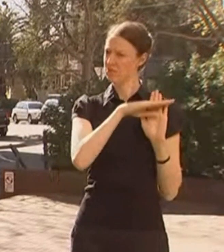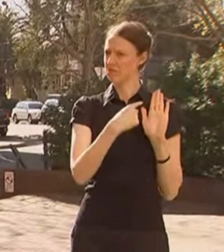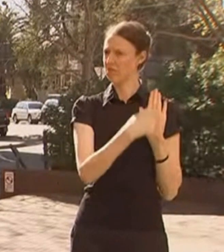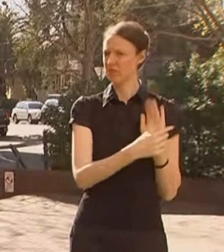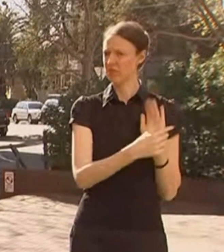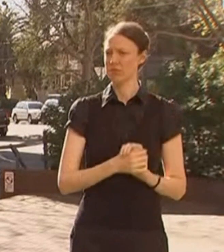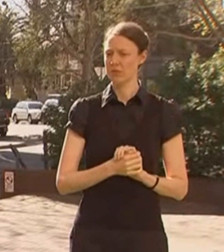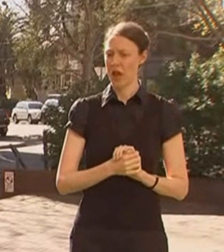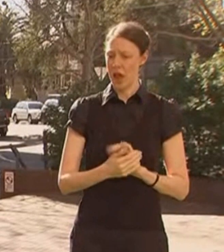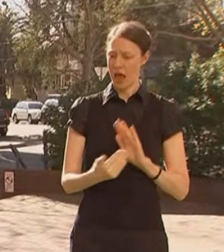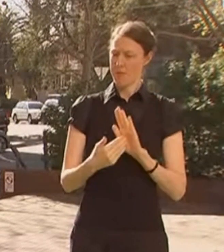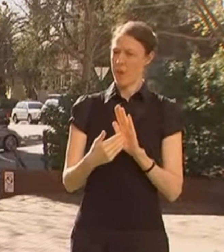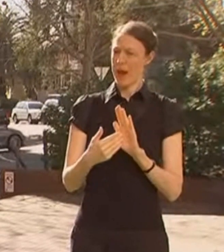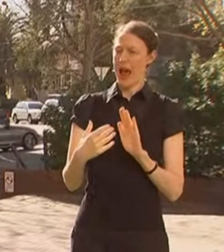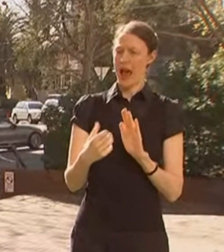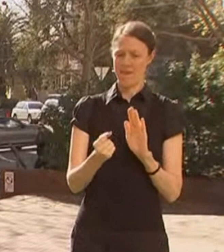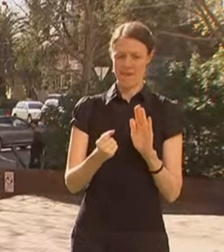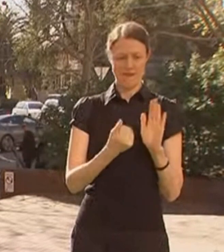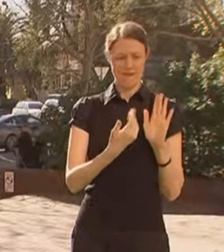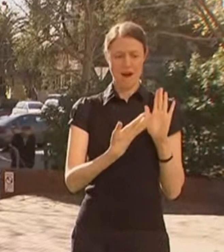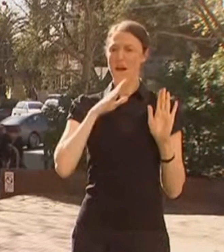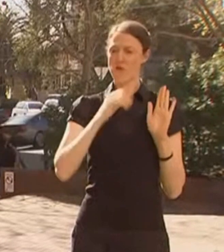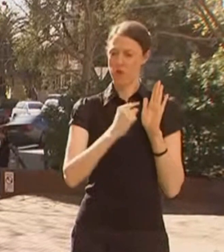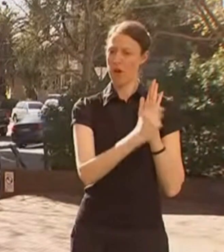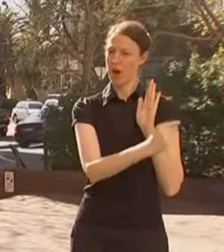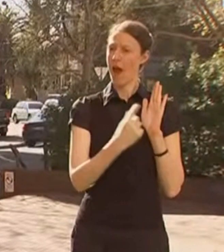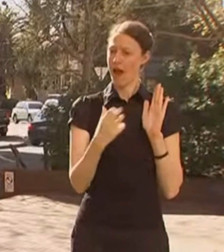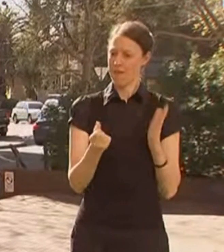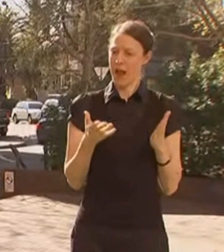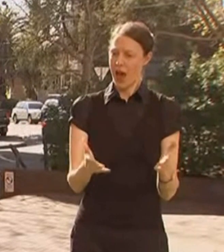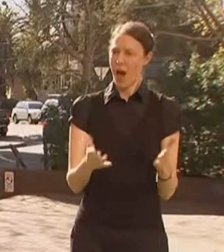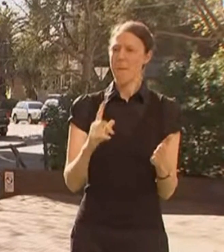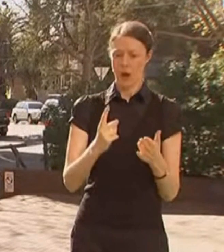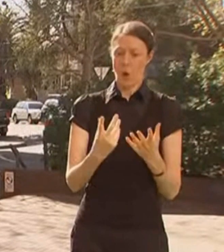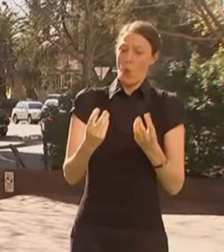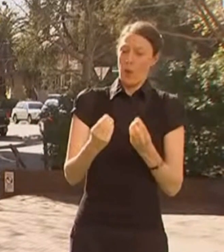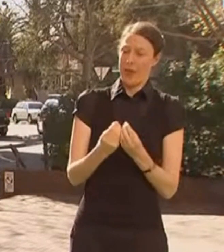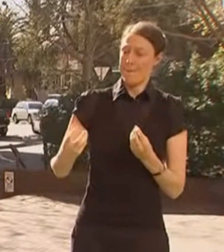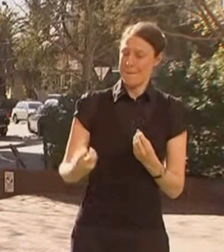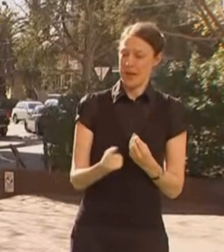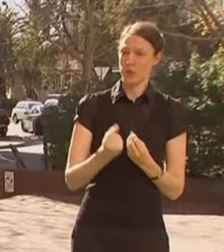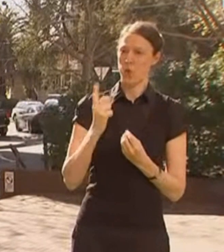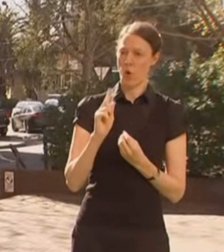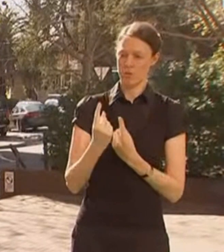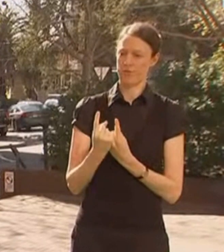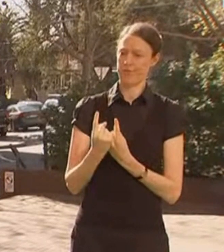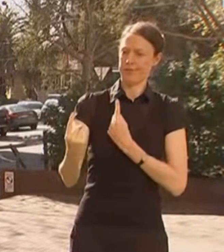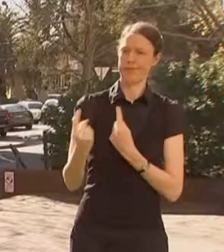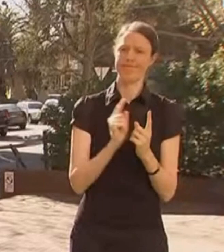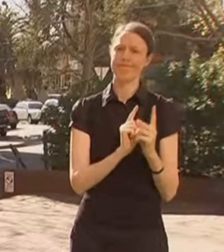orders are, and there's a public gathering number which supports people going to a beach or going to a park. No more than gatherings of